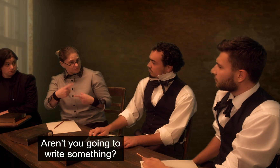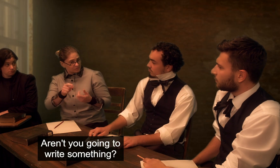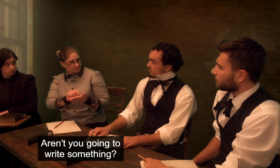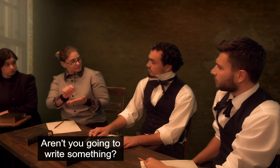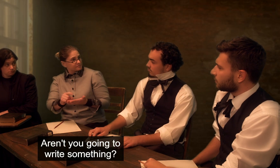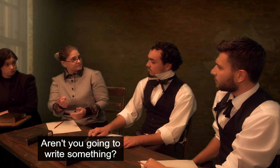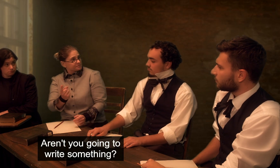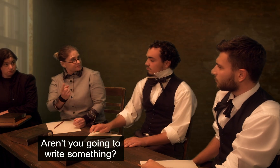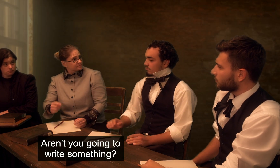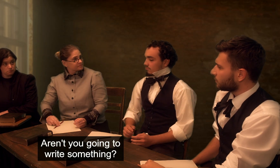Aren't you going to write something?